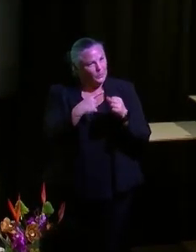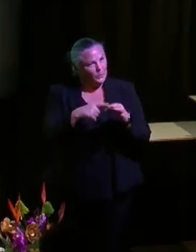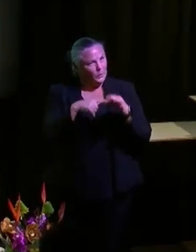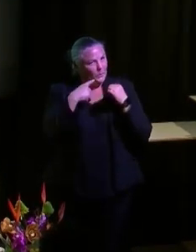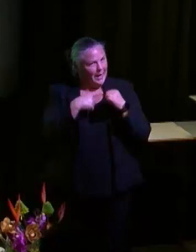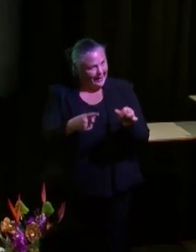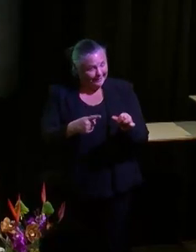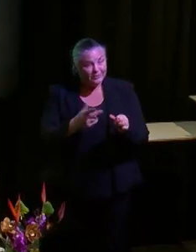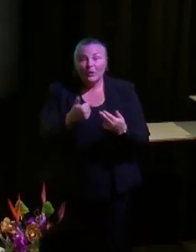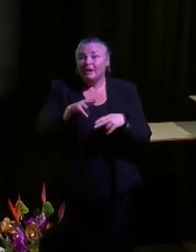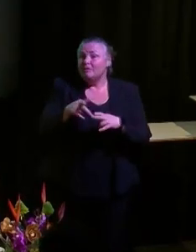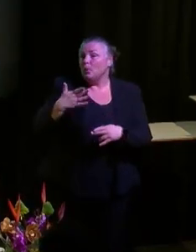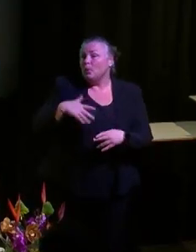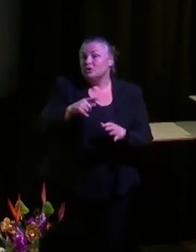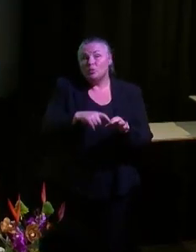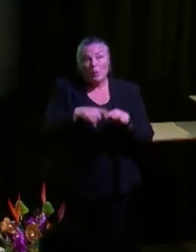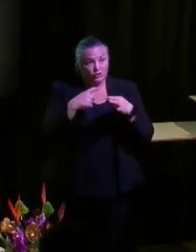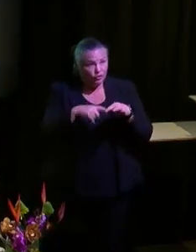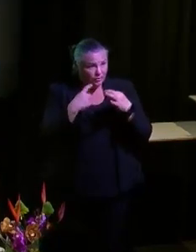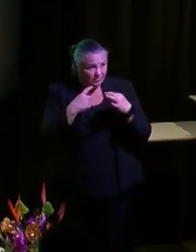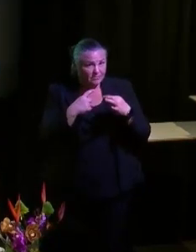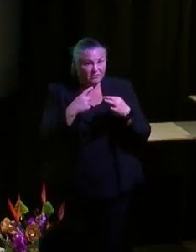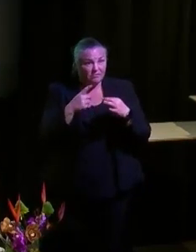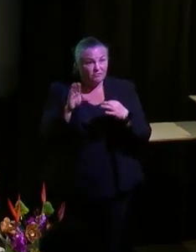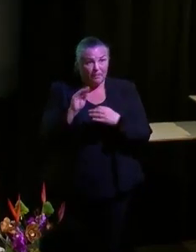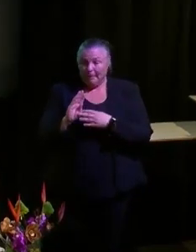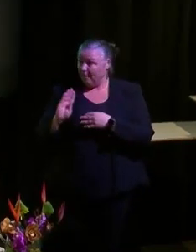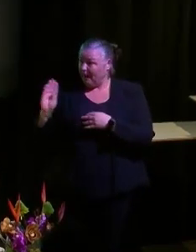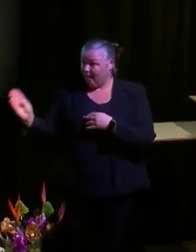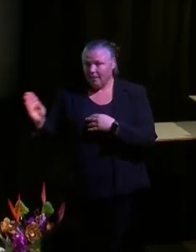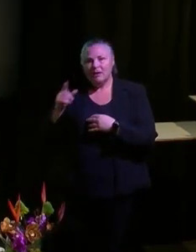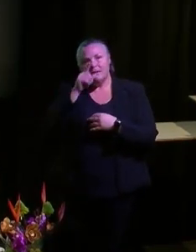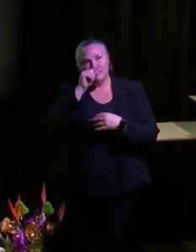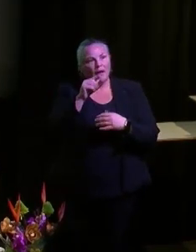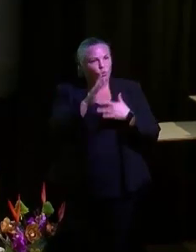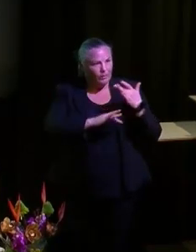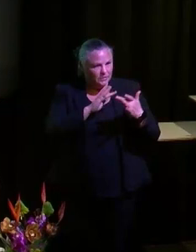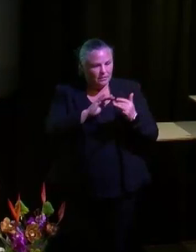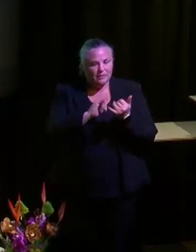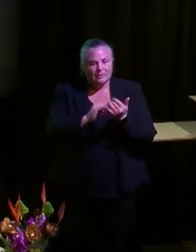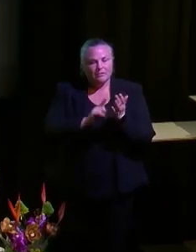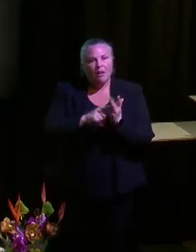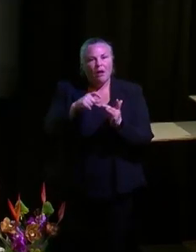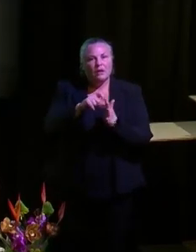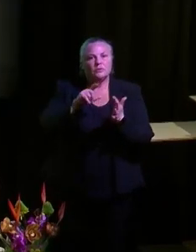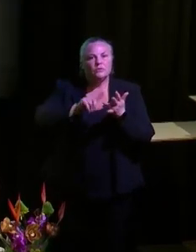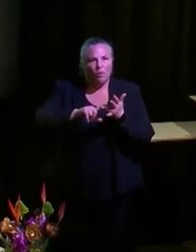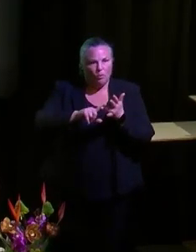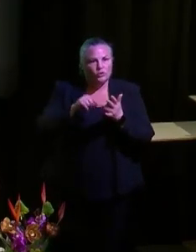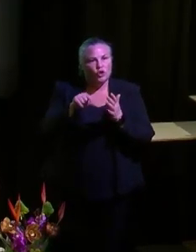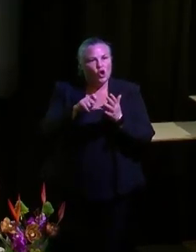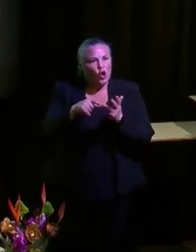again, if you'd like to ask some questions of our panel, you can go to the slido.com website and hashtag SLQ